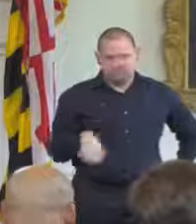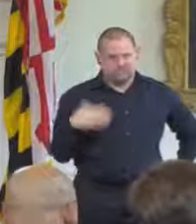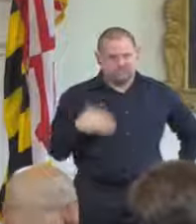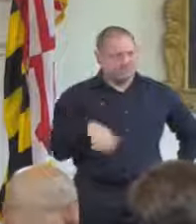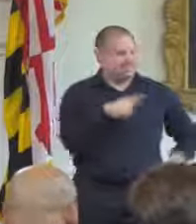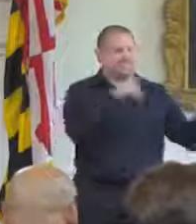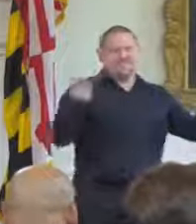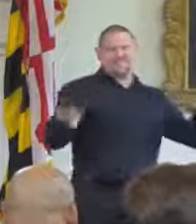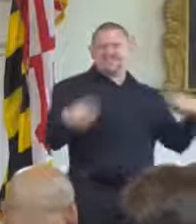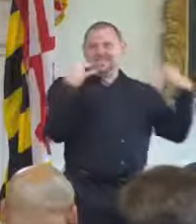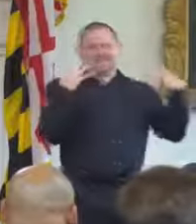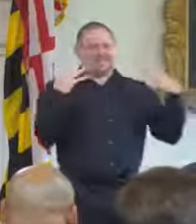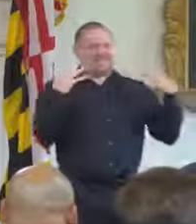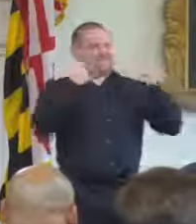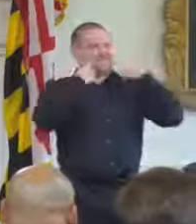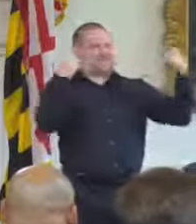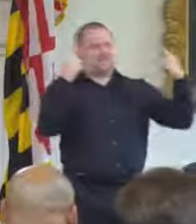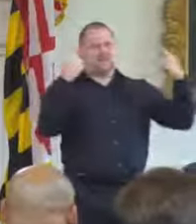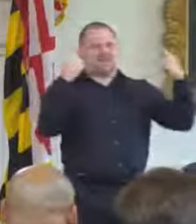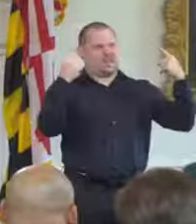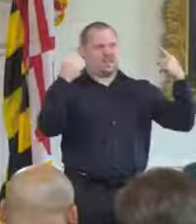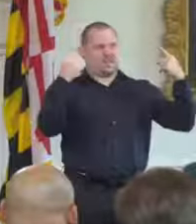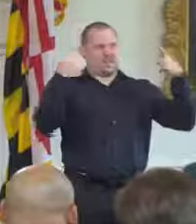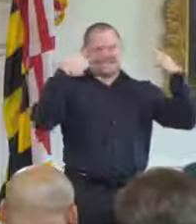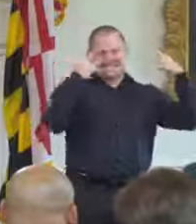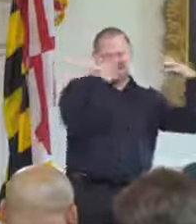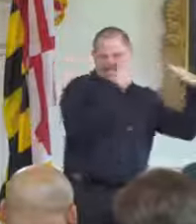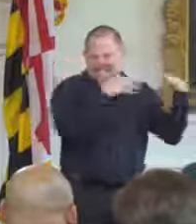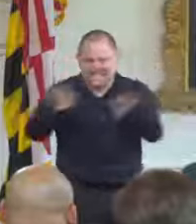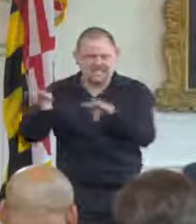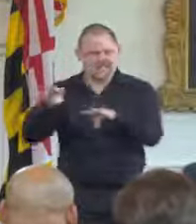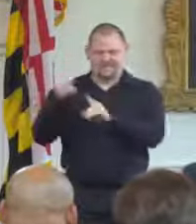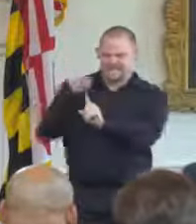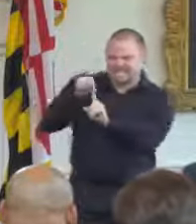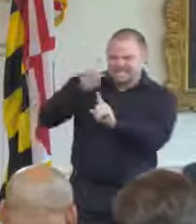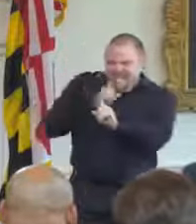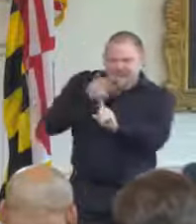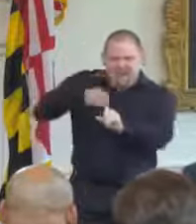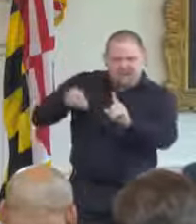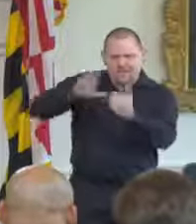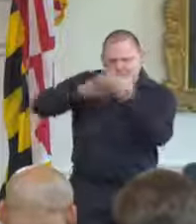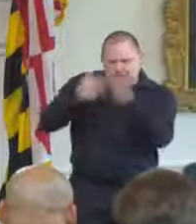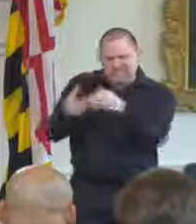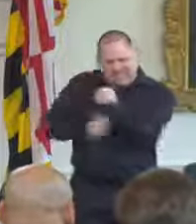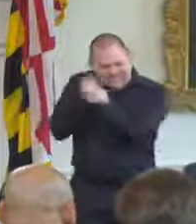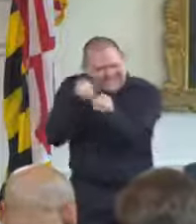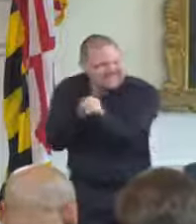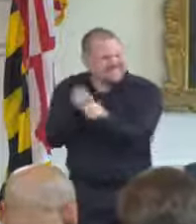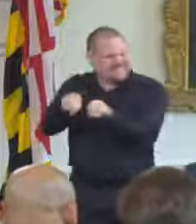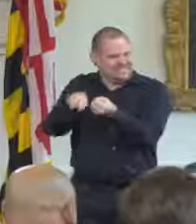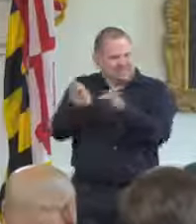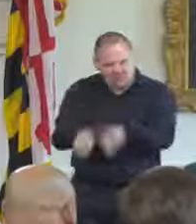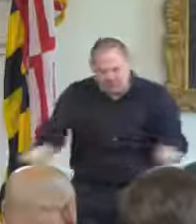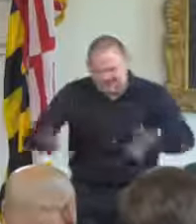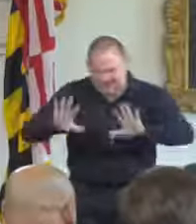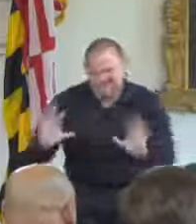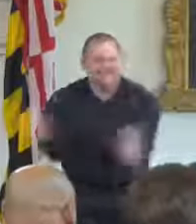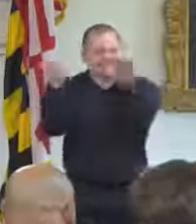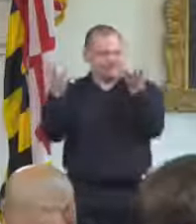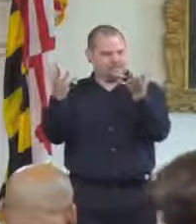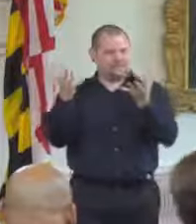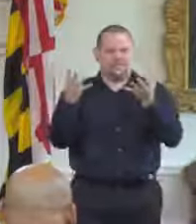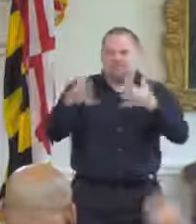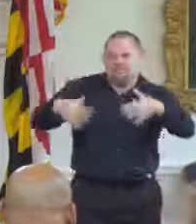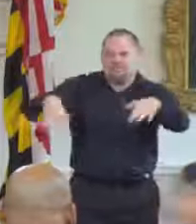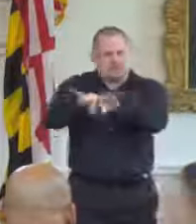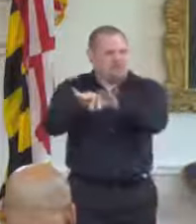his numerous talents for good by promoting a cause that hits very close to home